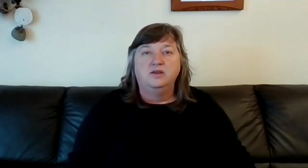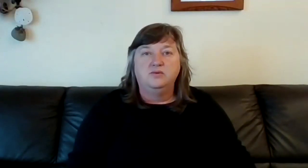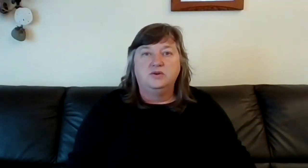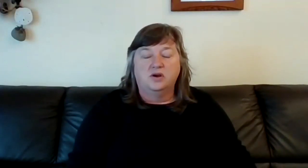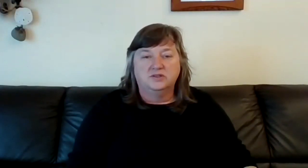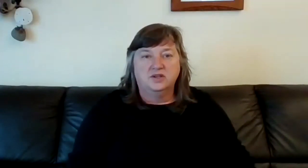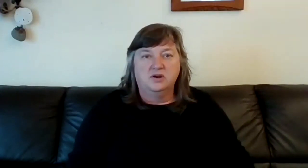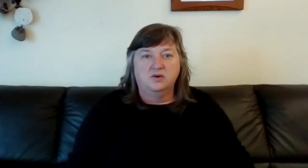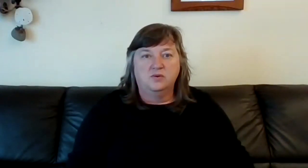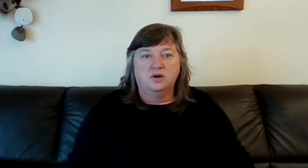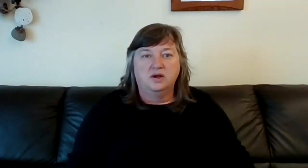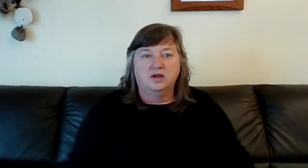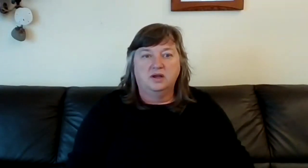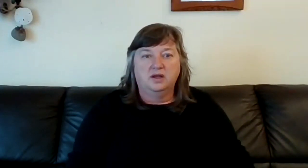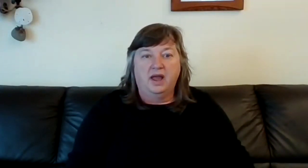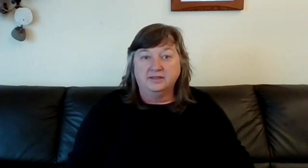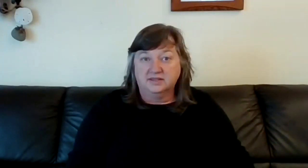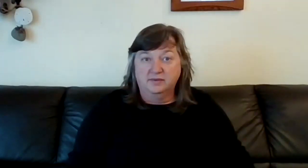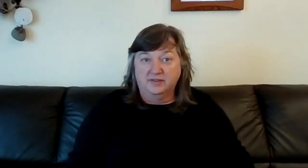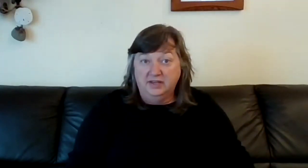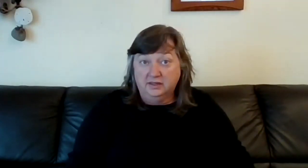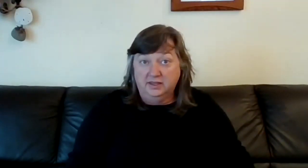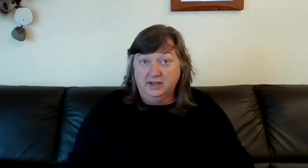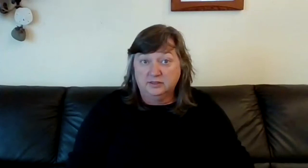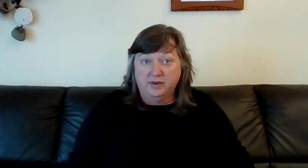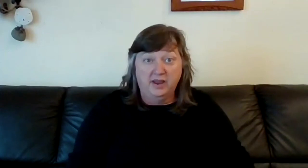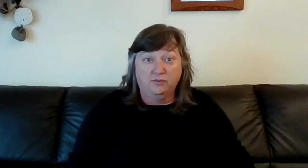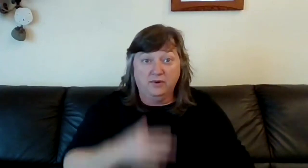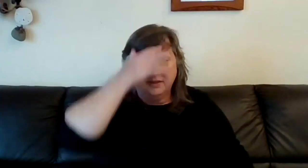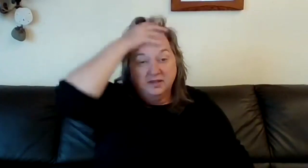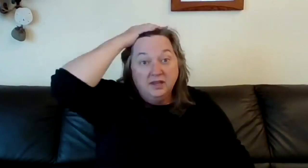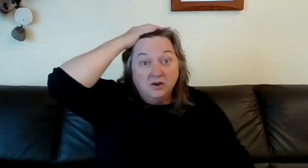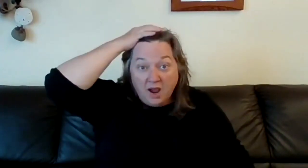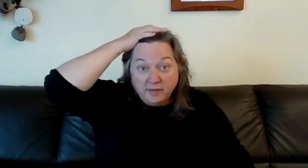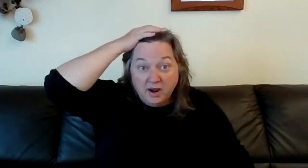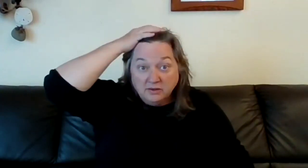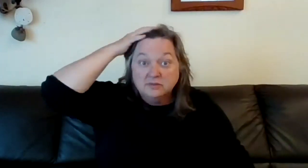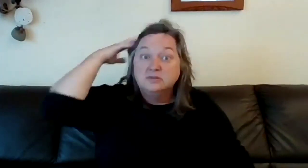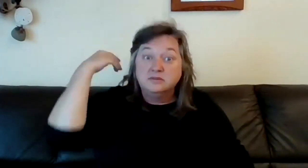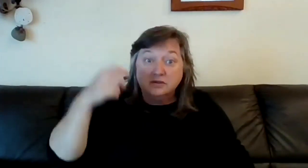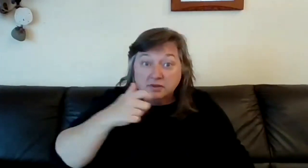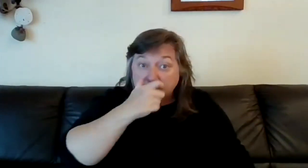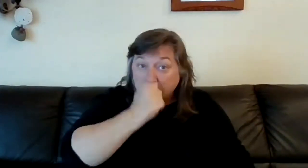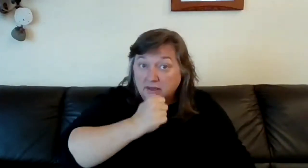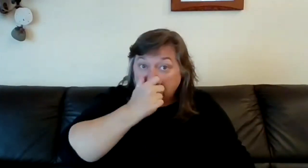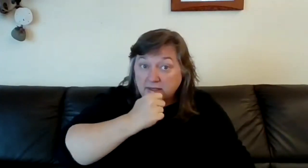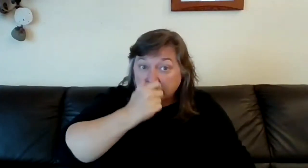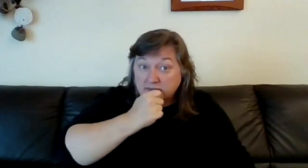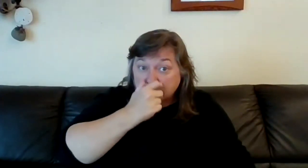You could also ask them if they need a Kleenex by raising your eyebrows. Kleenex?